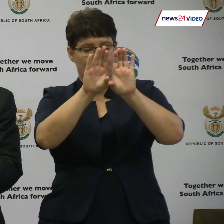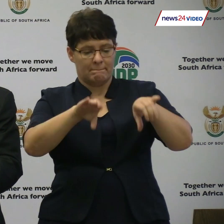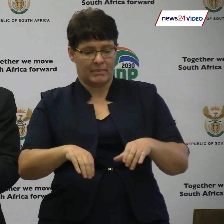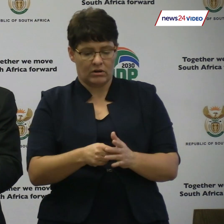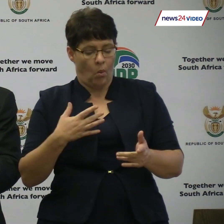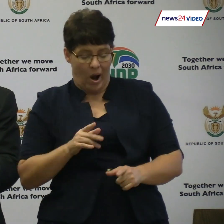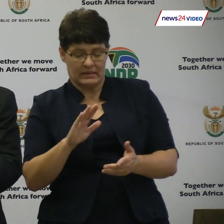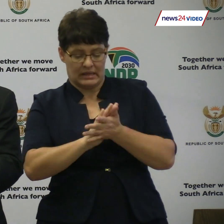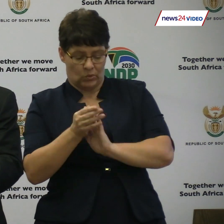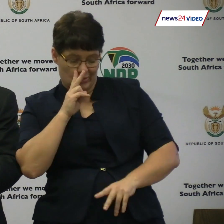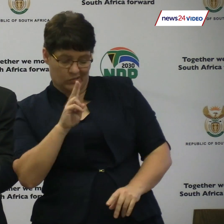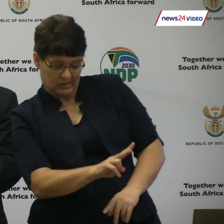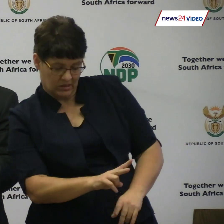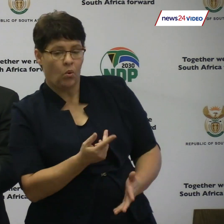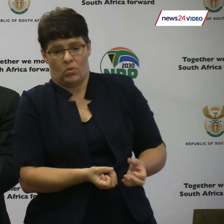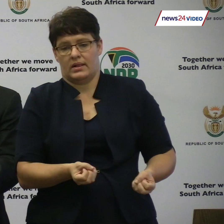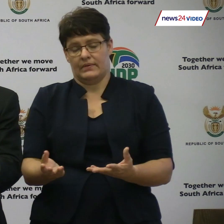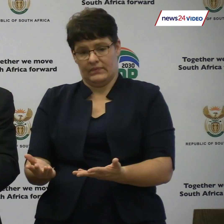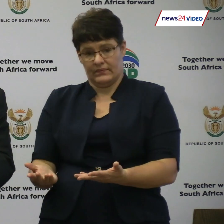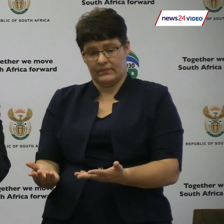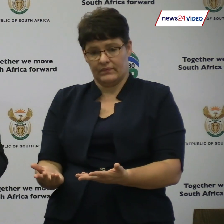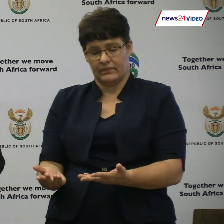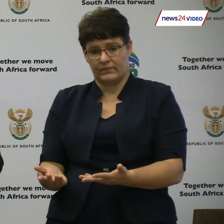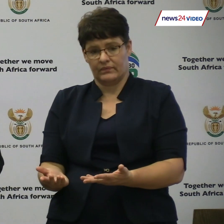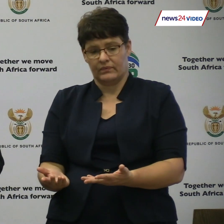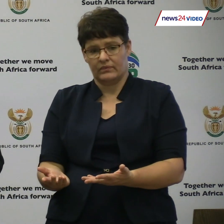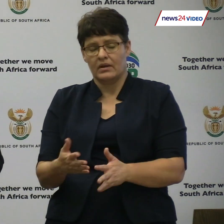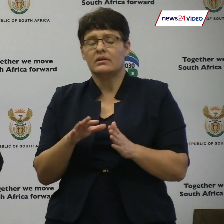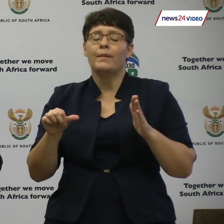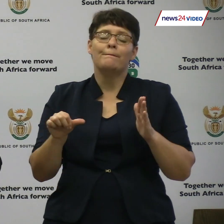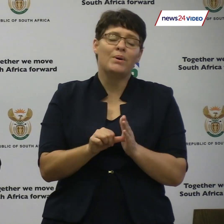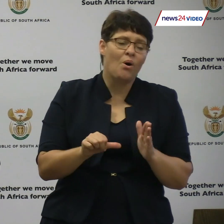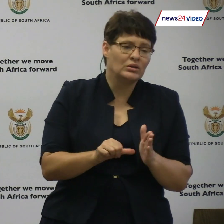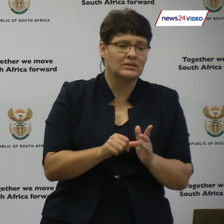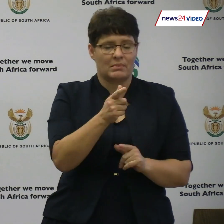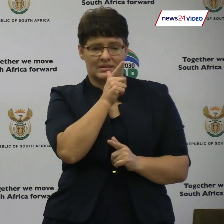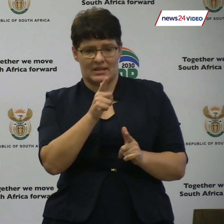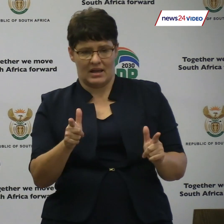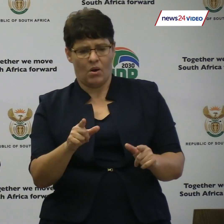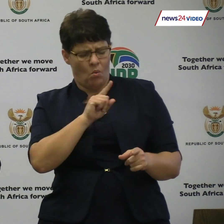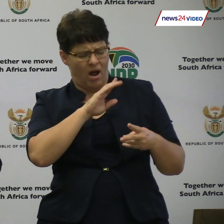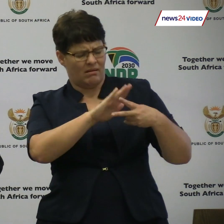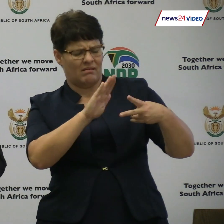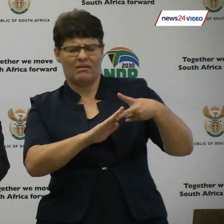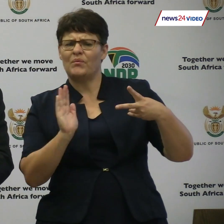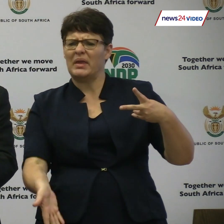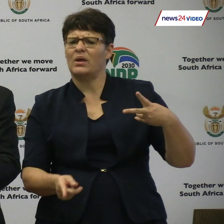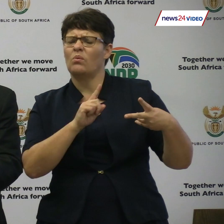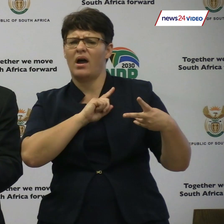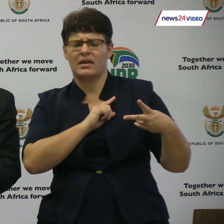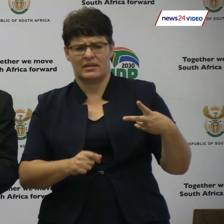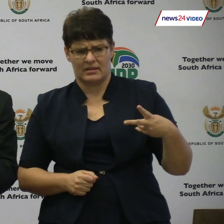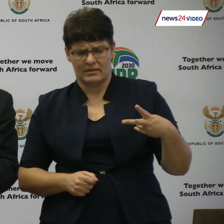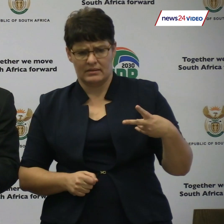certificate and SASSA wants it, we will issue that. It is important for me to mention why only these 2 documents. We